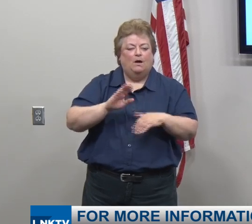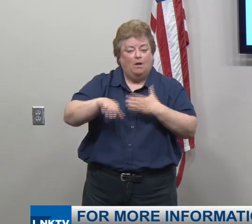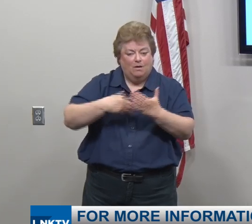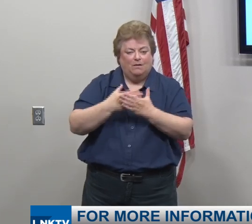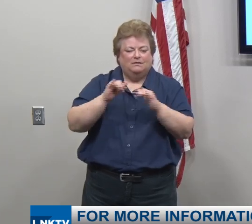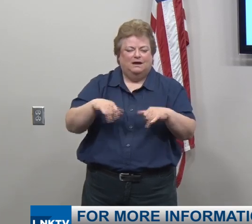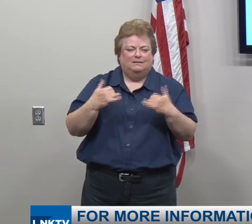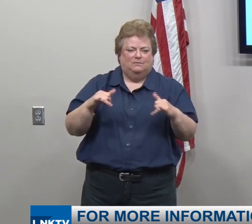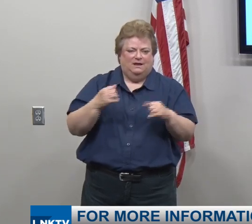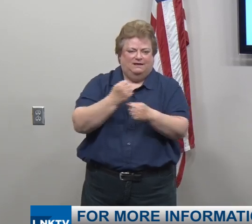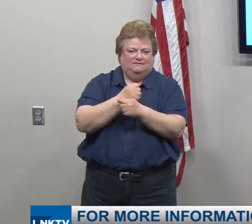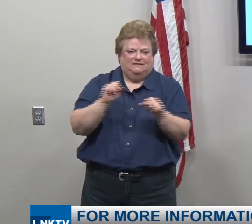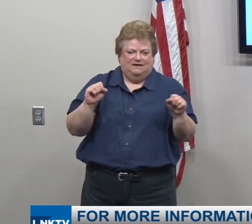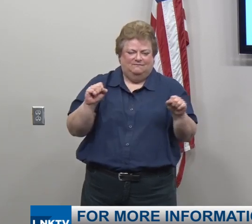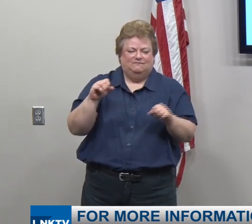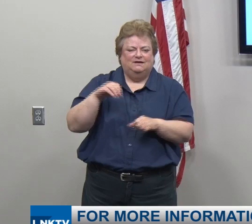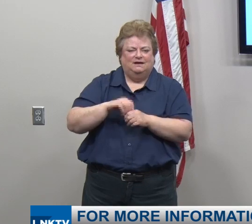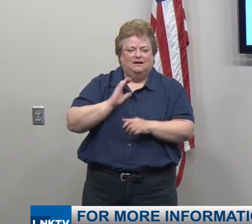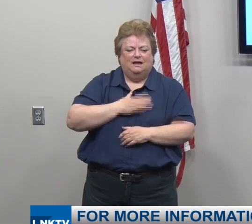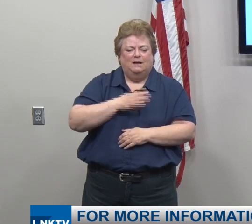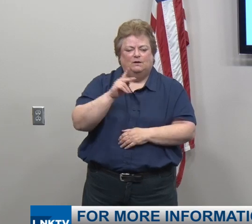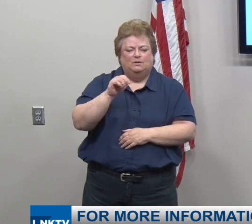parks.